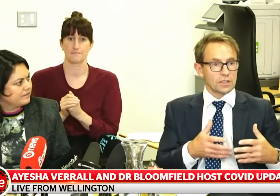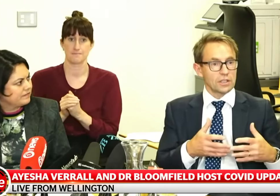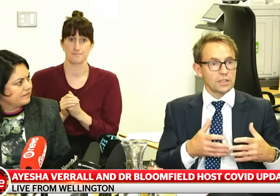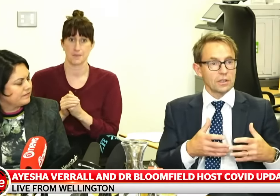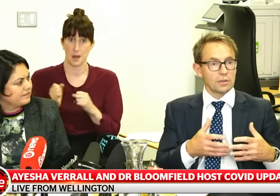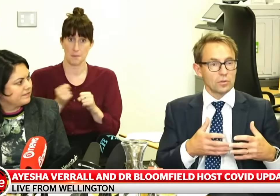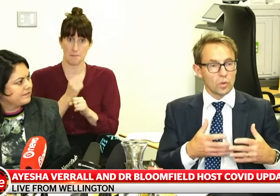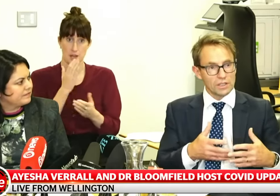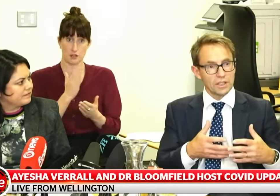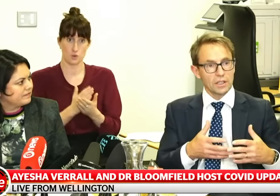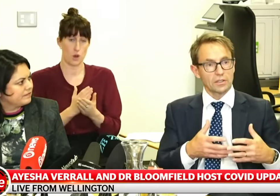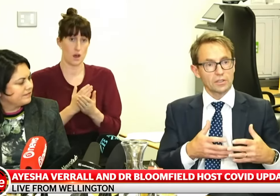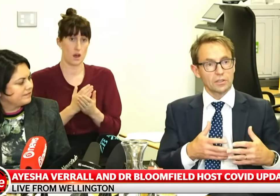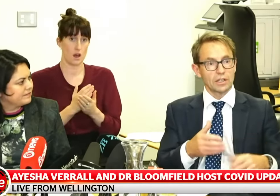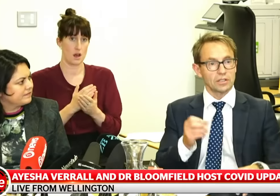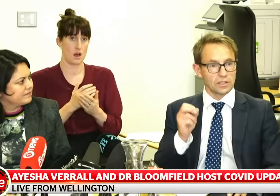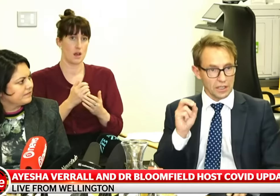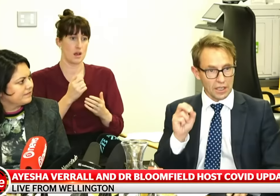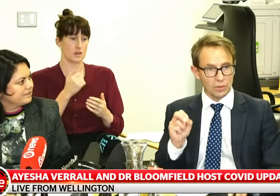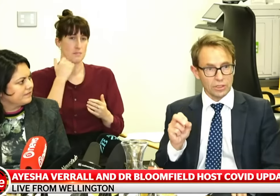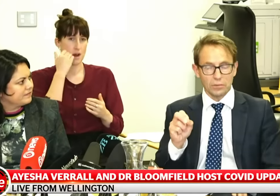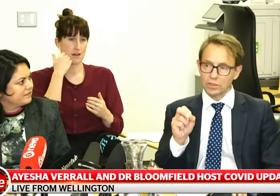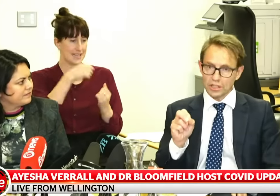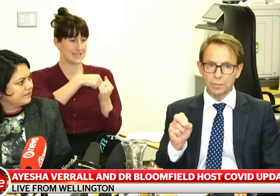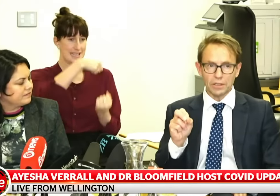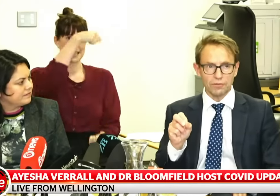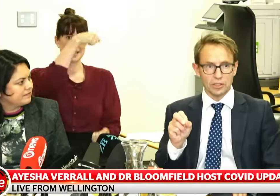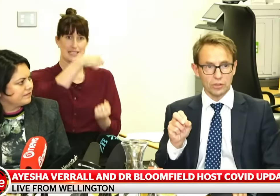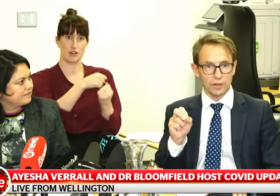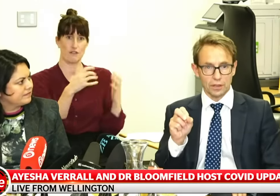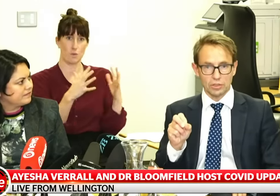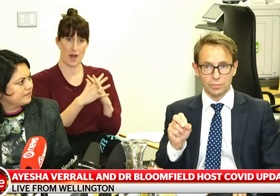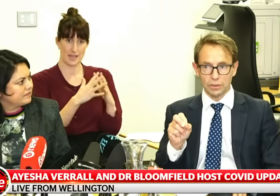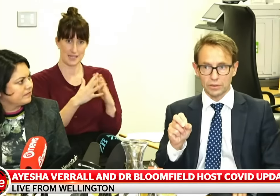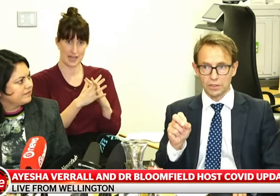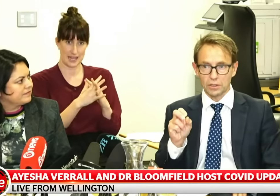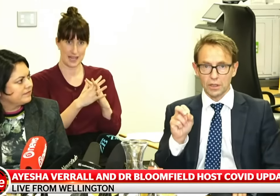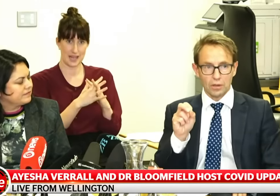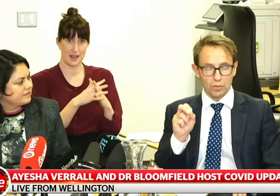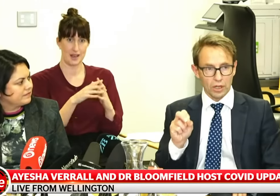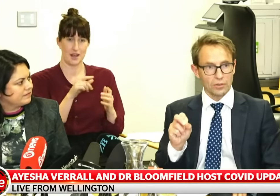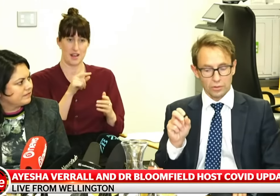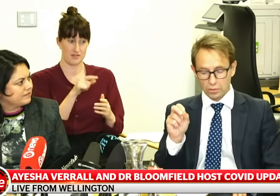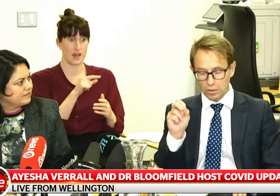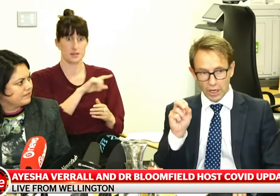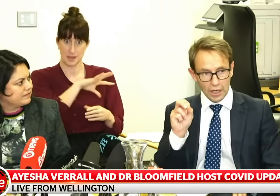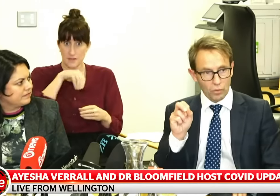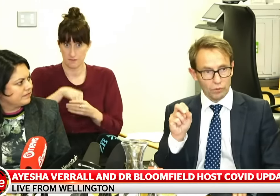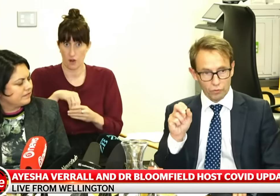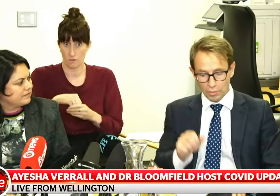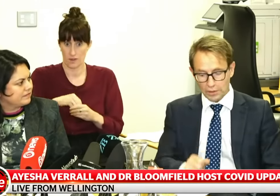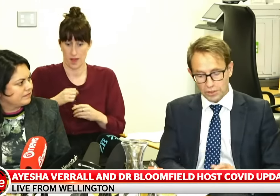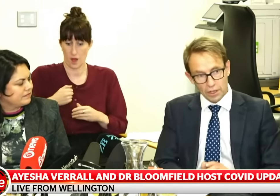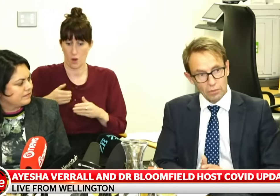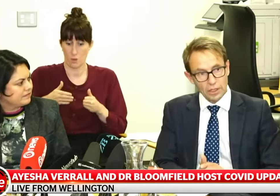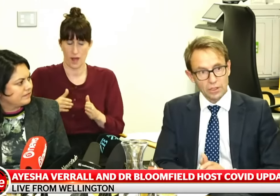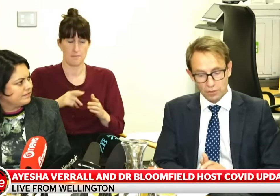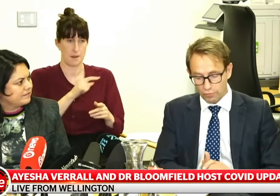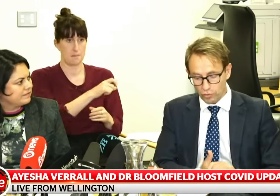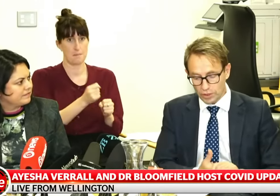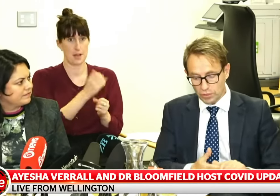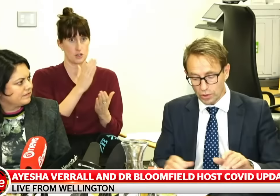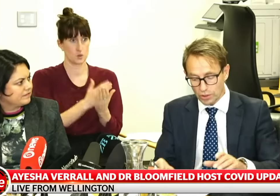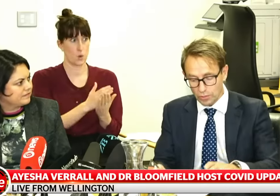that te tiriti or waitangi considerations and equity, which has been a feature of our response right through, were foremost and really